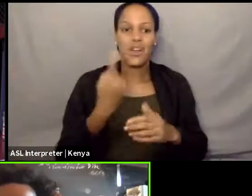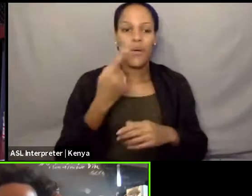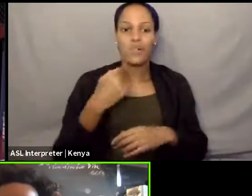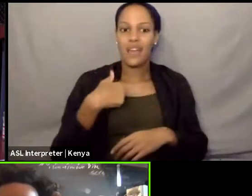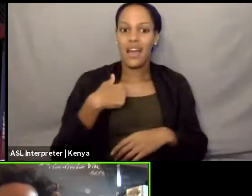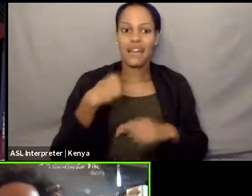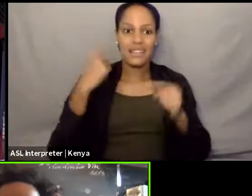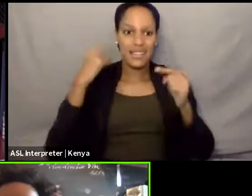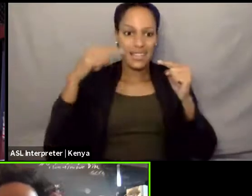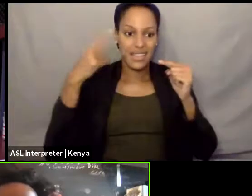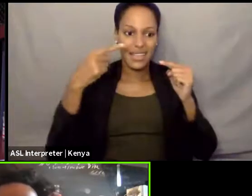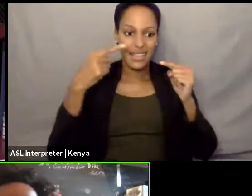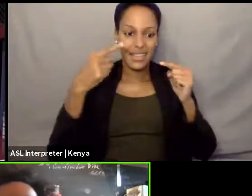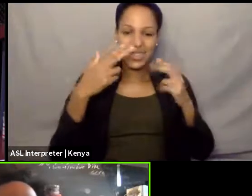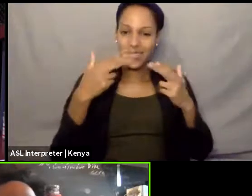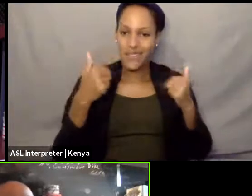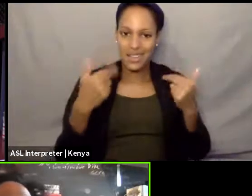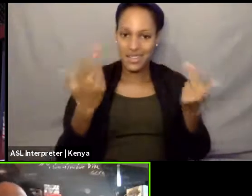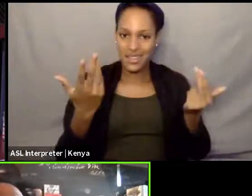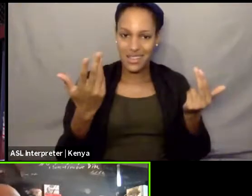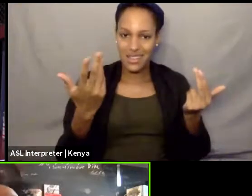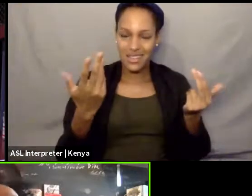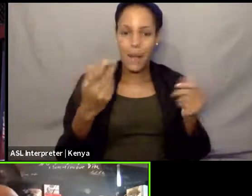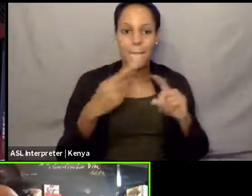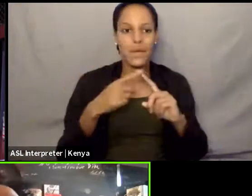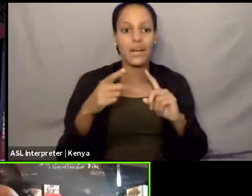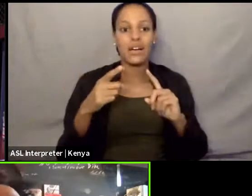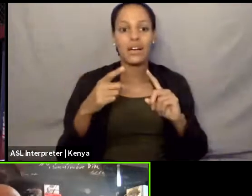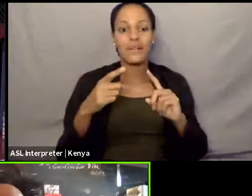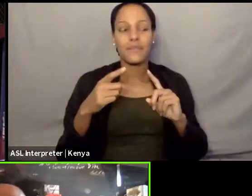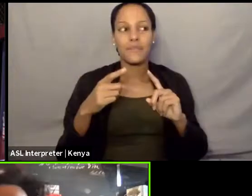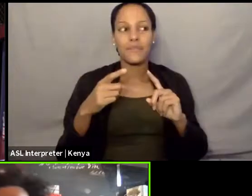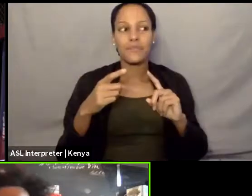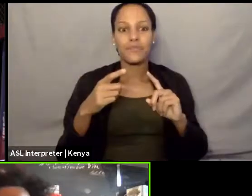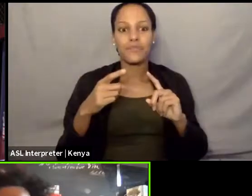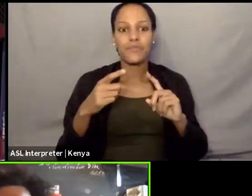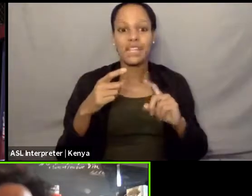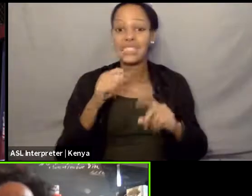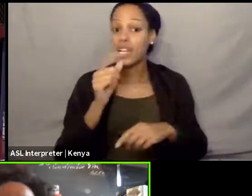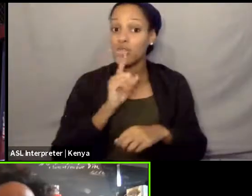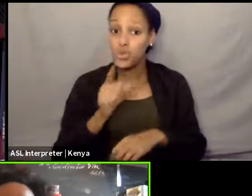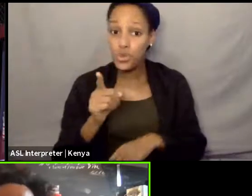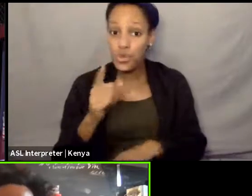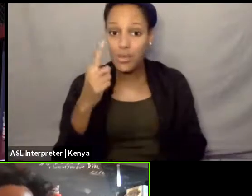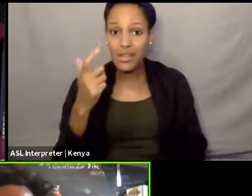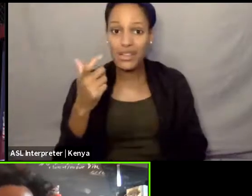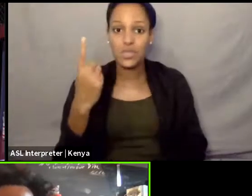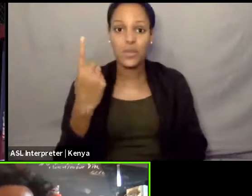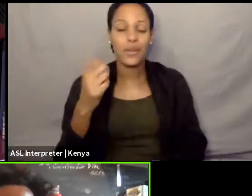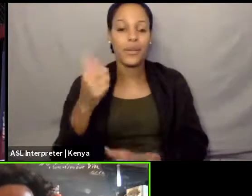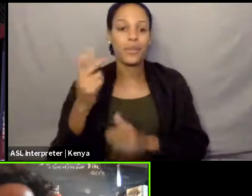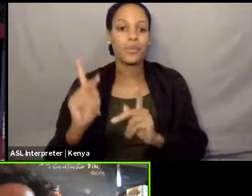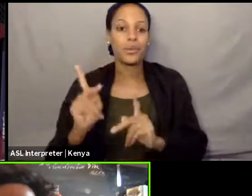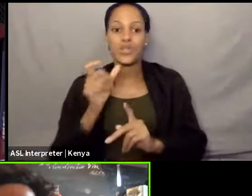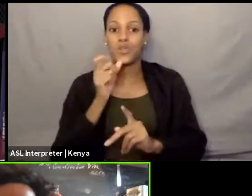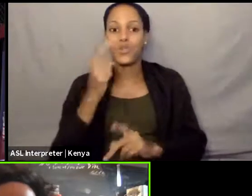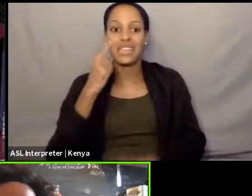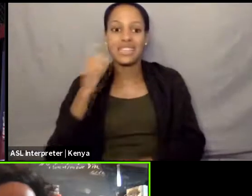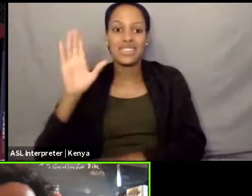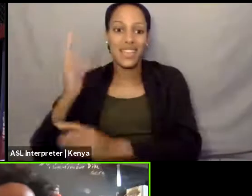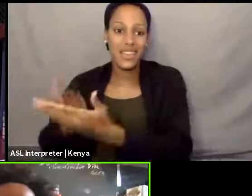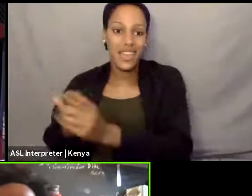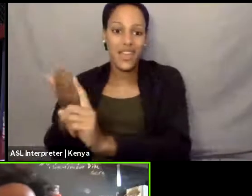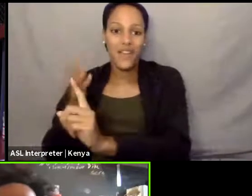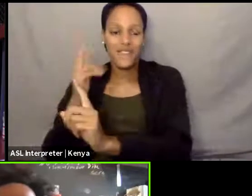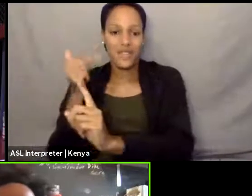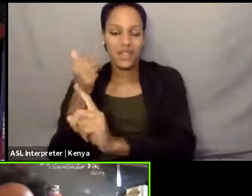think is are funny. But the thing is, that's not true. And there's one other person in the world who thinks they're funny. And I